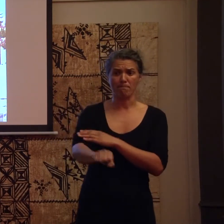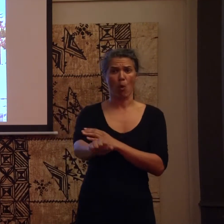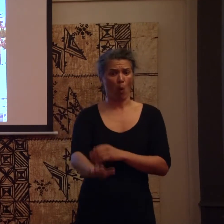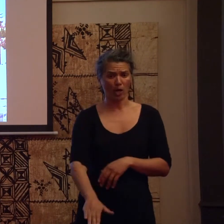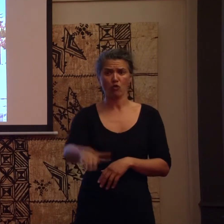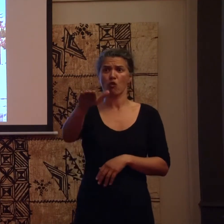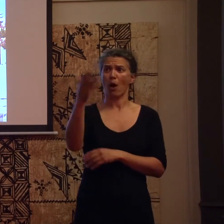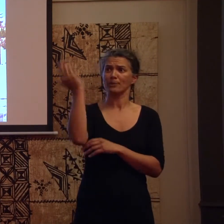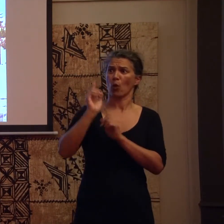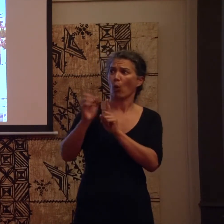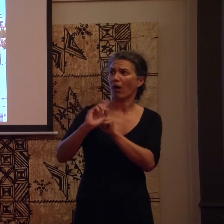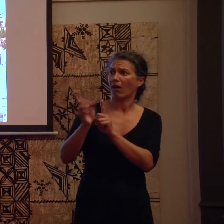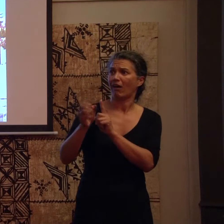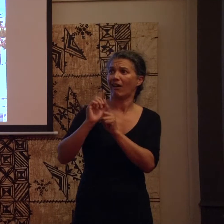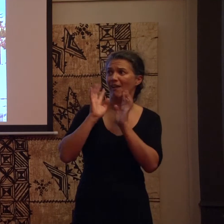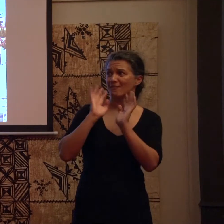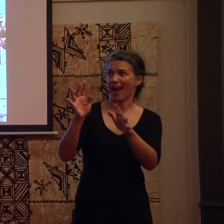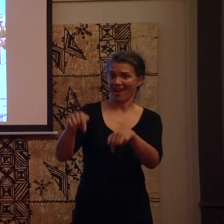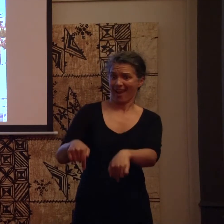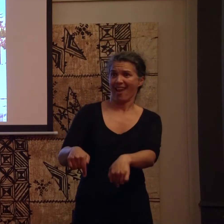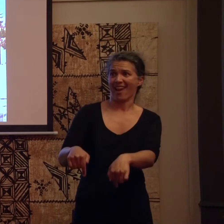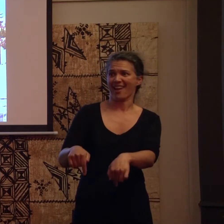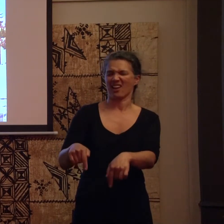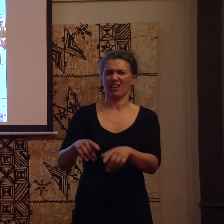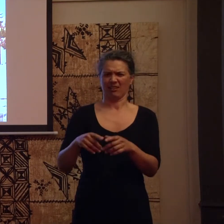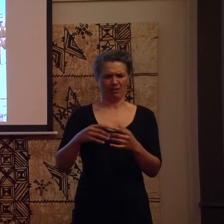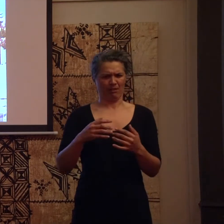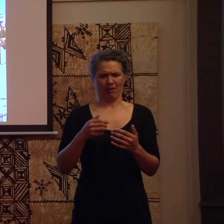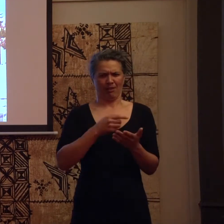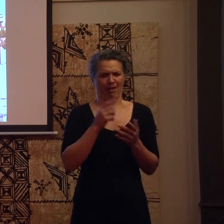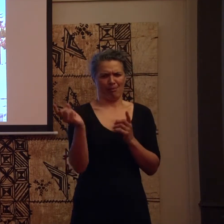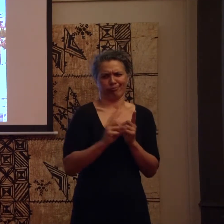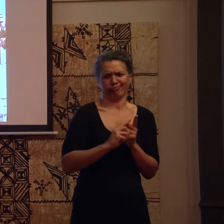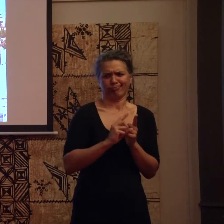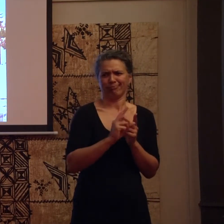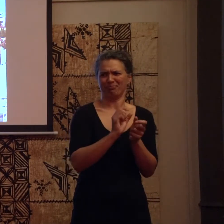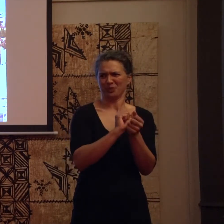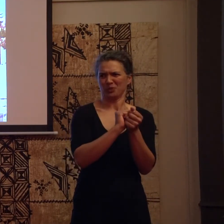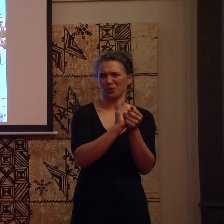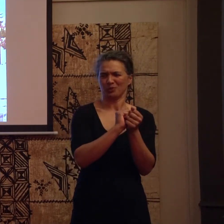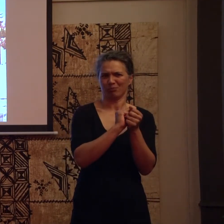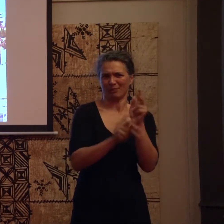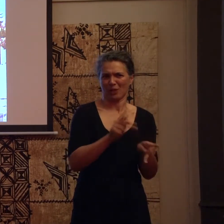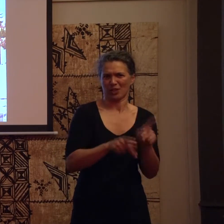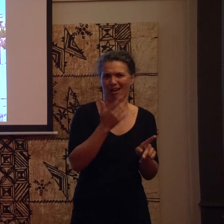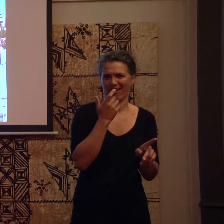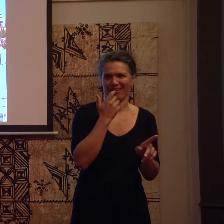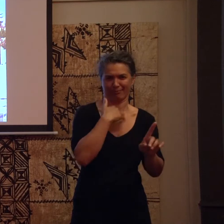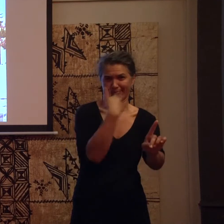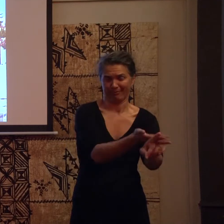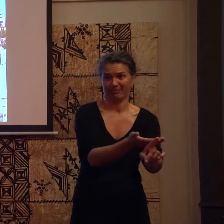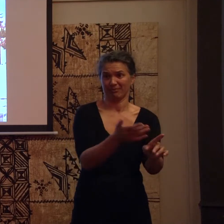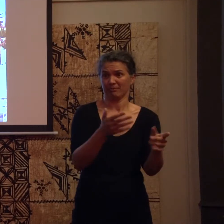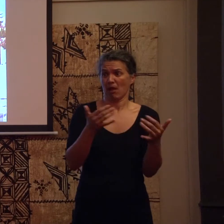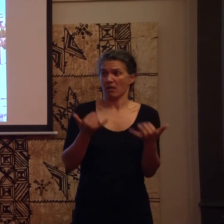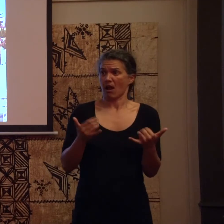and she's a regular attendee at Pecha Kucha. Alana's a New Zealand Sign Language tutor for Northland, and she's currently employed